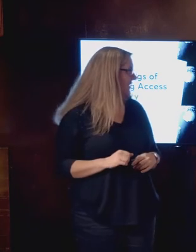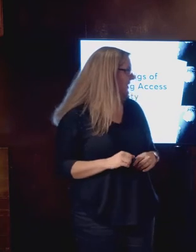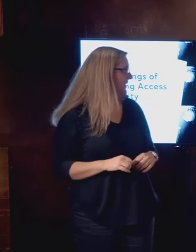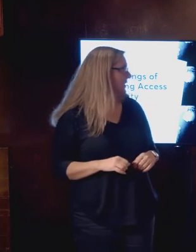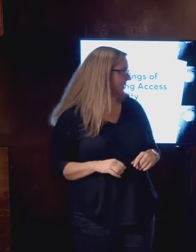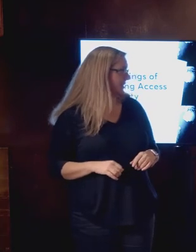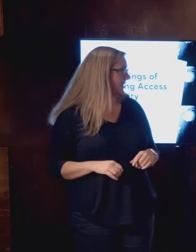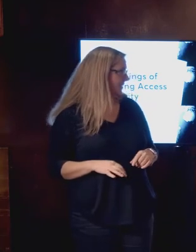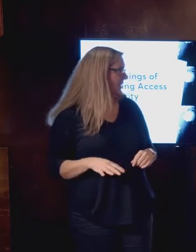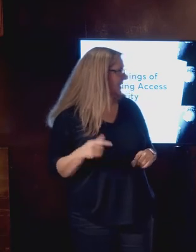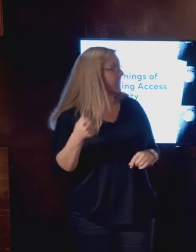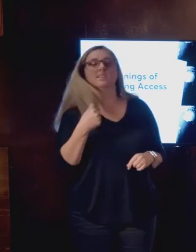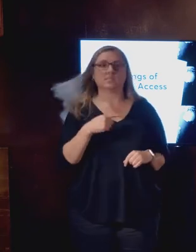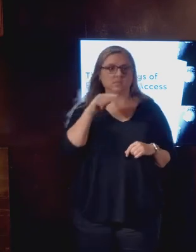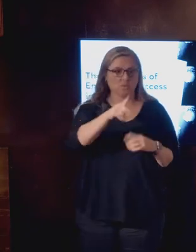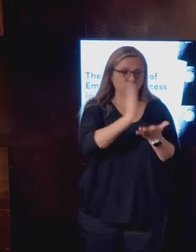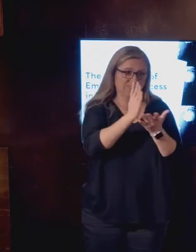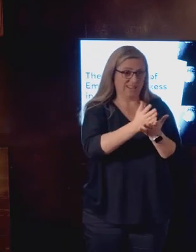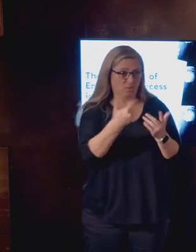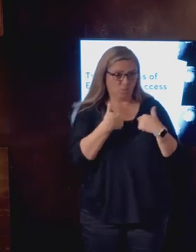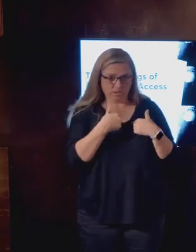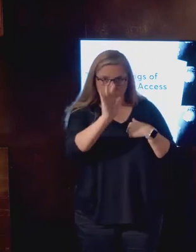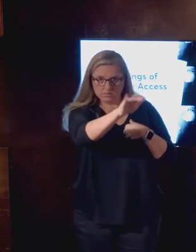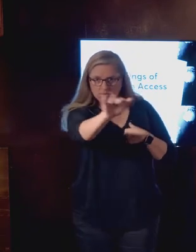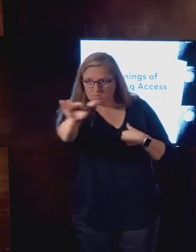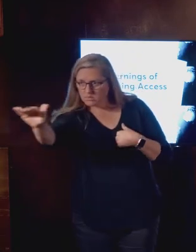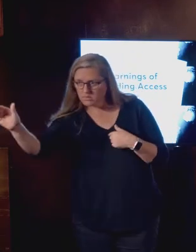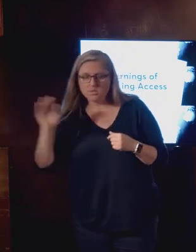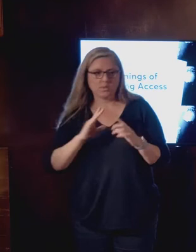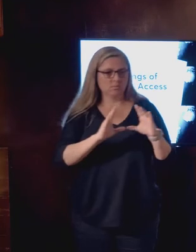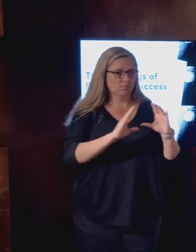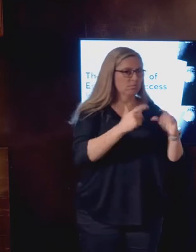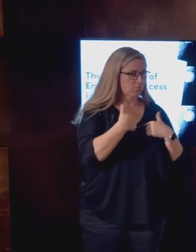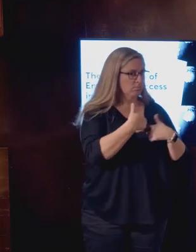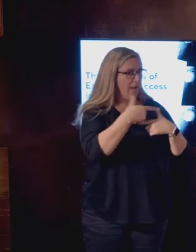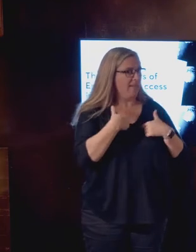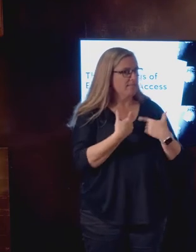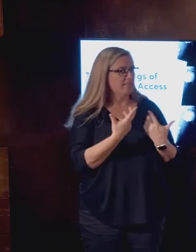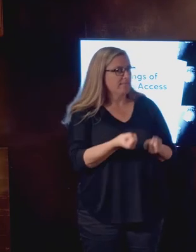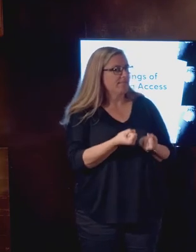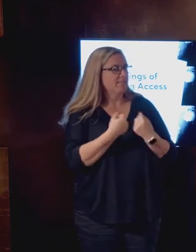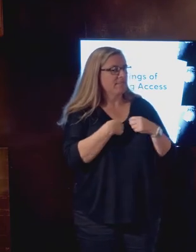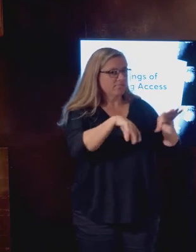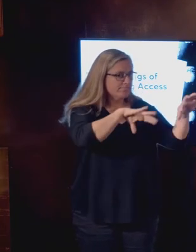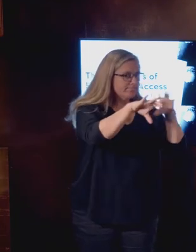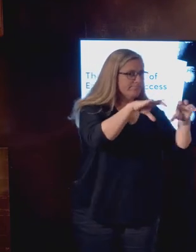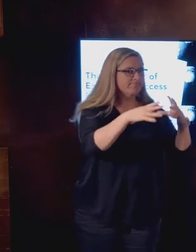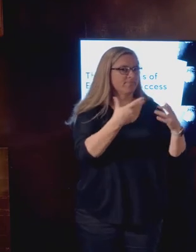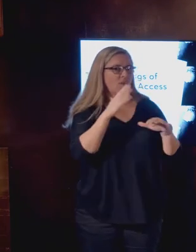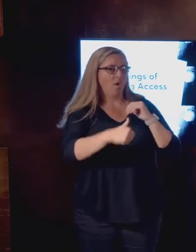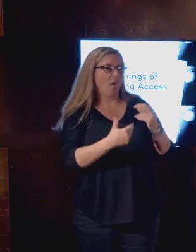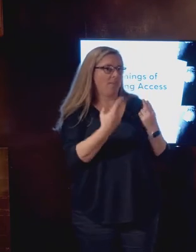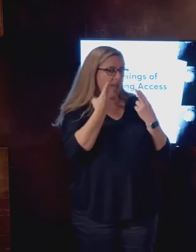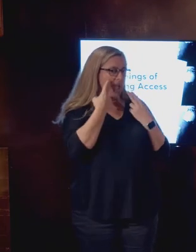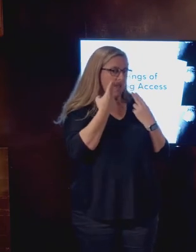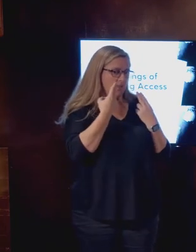Oh, yeah, because we really actively sought feedback. So, you know, there was conversations around native